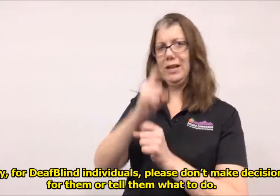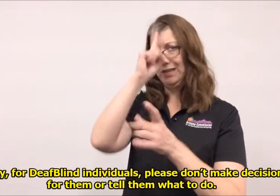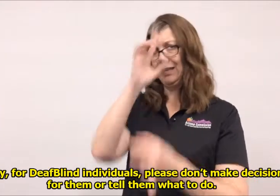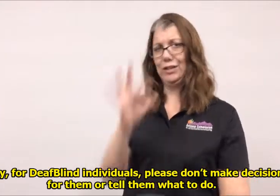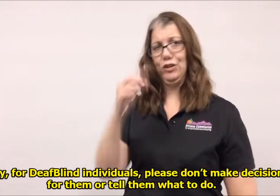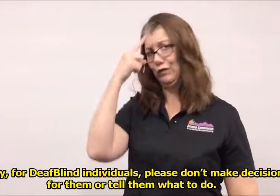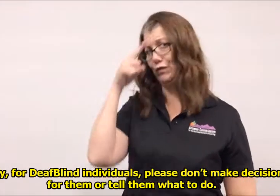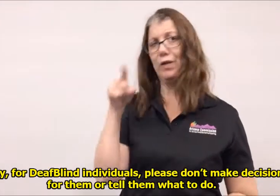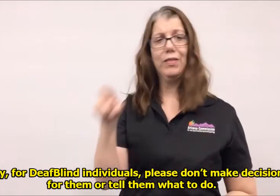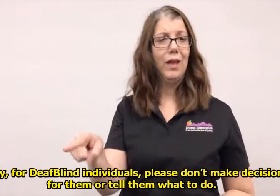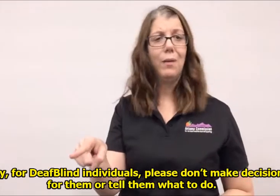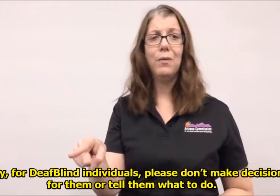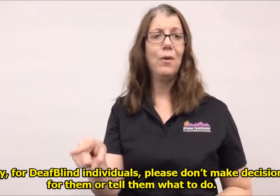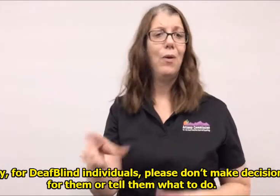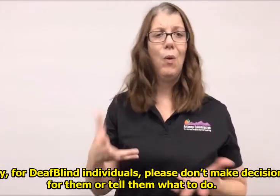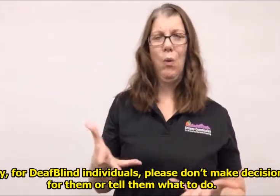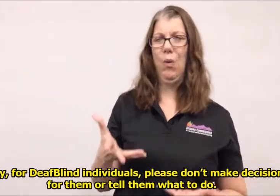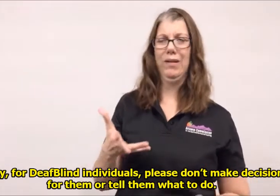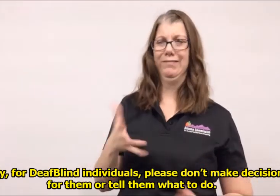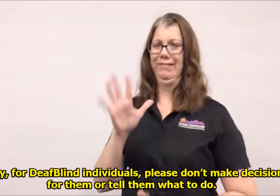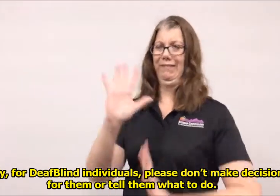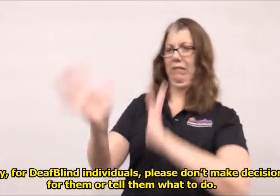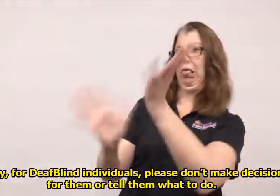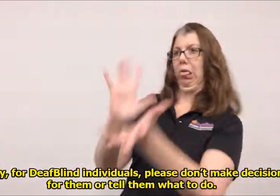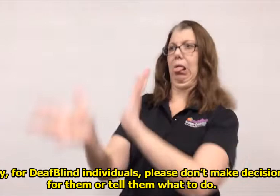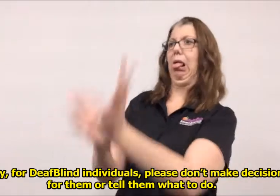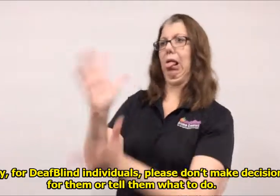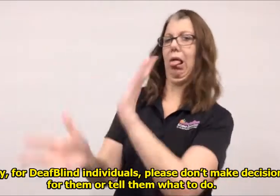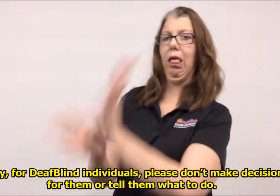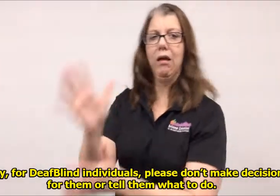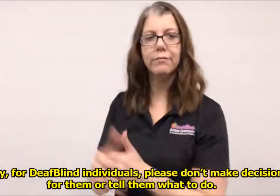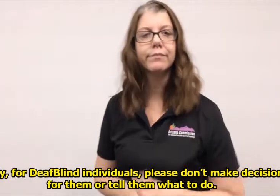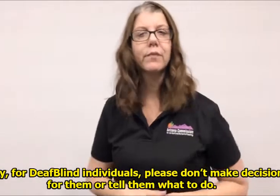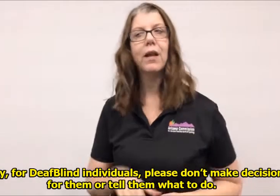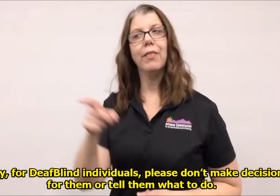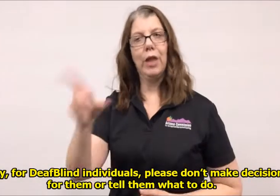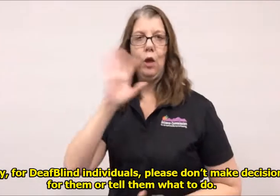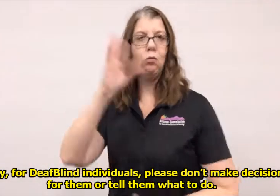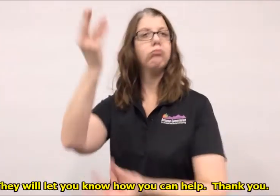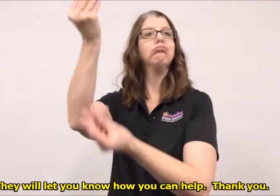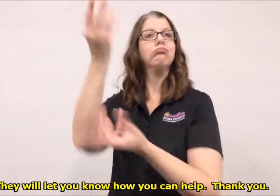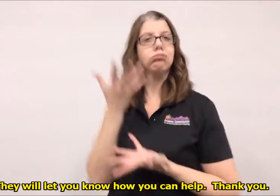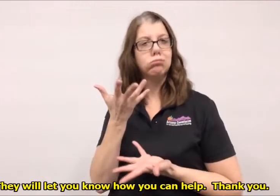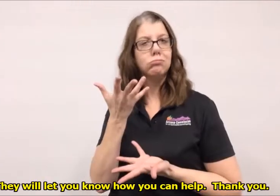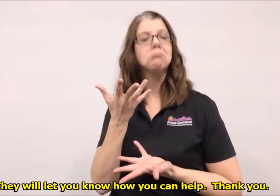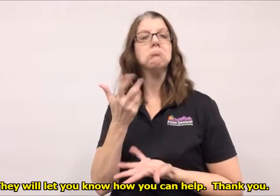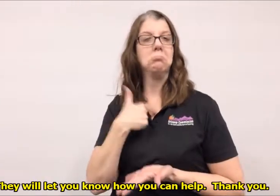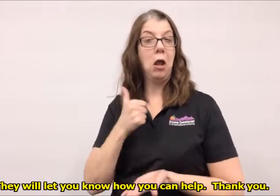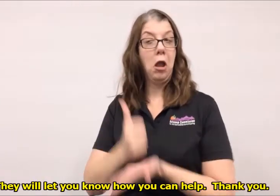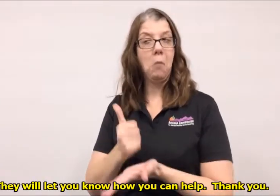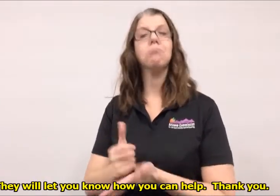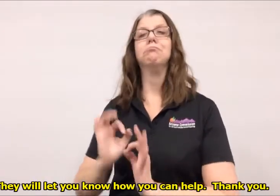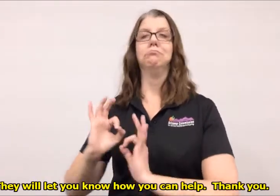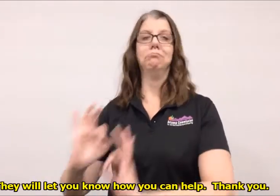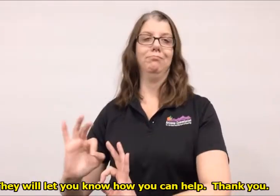for deafblind individuals, please don't make decisions for them or tell them what to do. They will let you know how you can